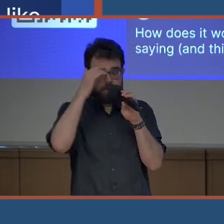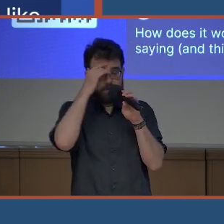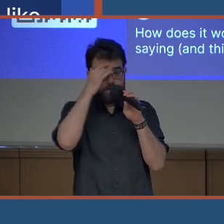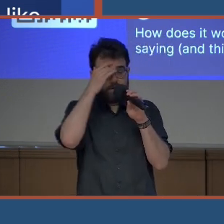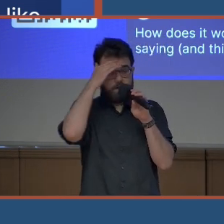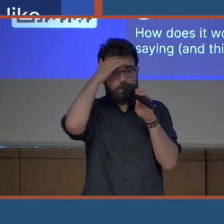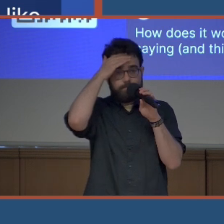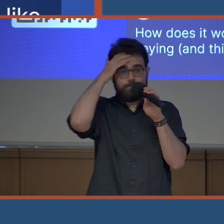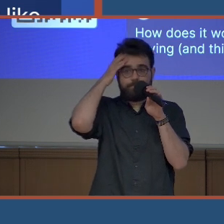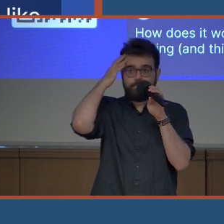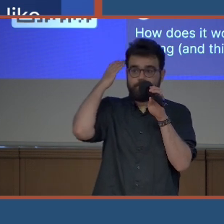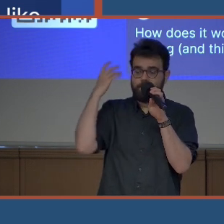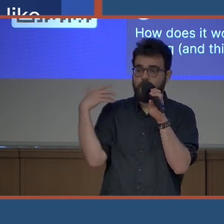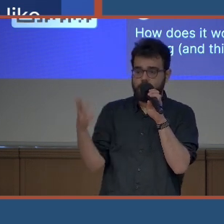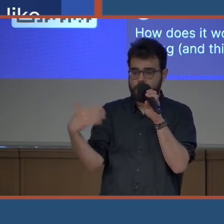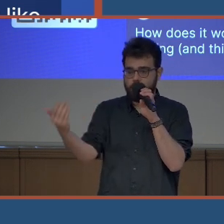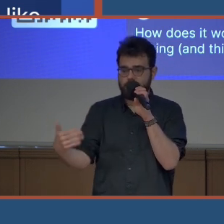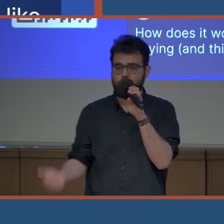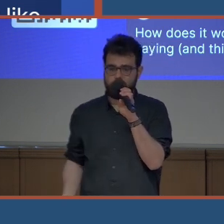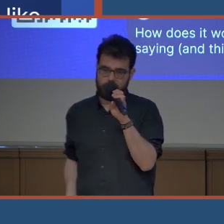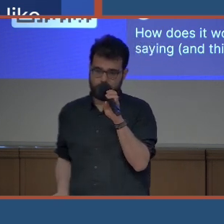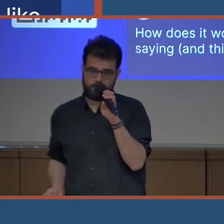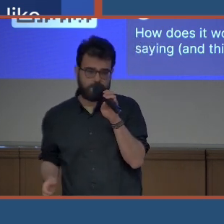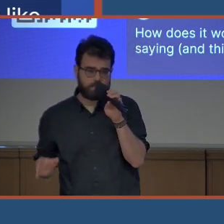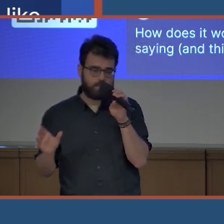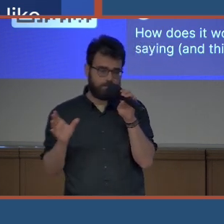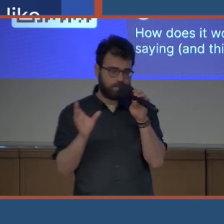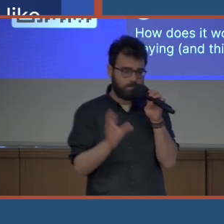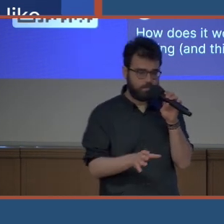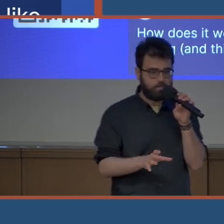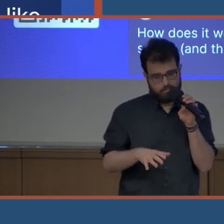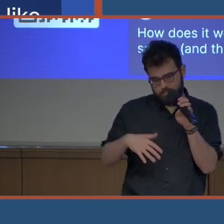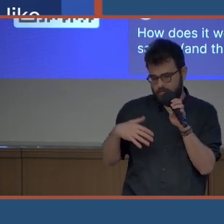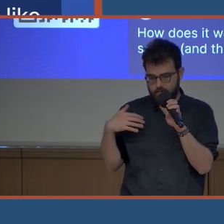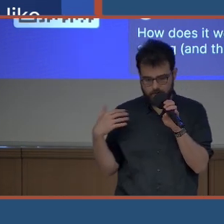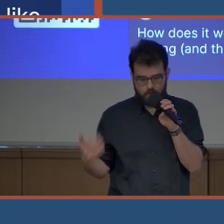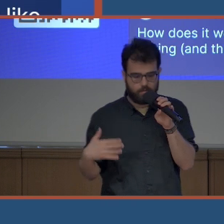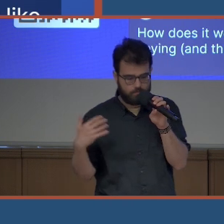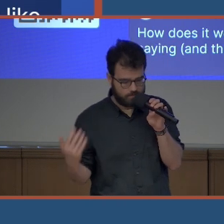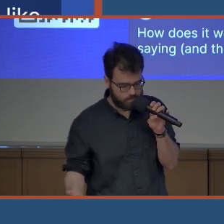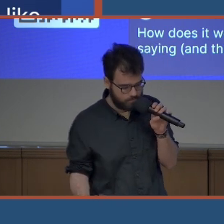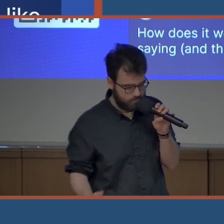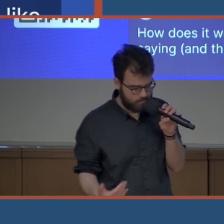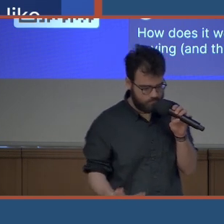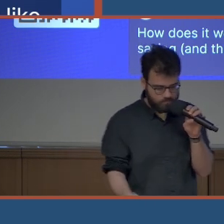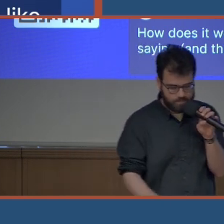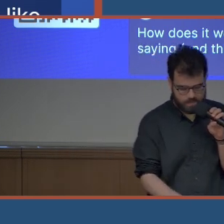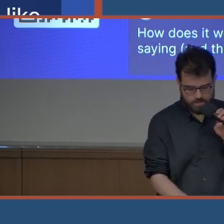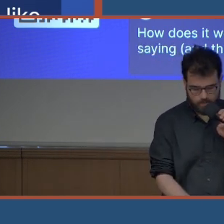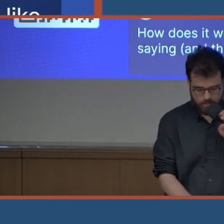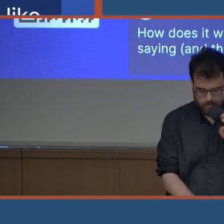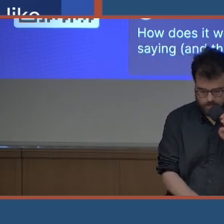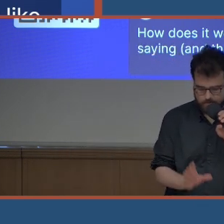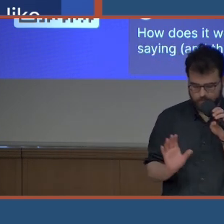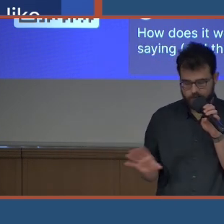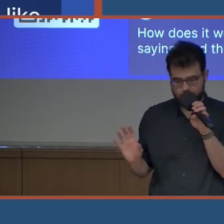also on their knowledge of a spoken language, because some people know the respective